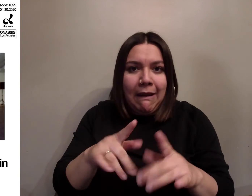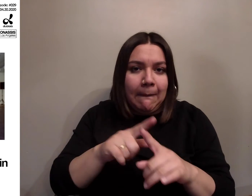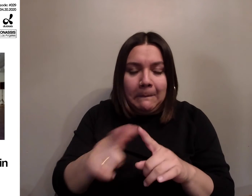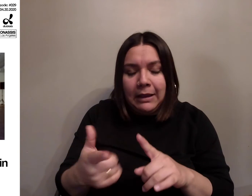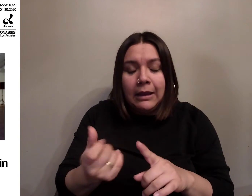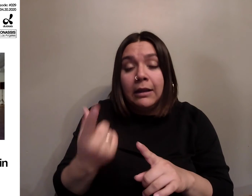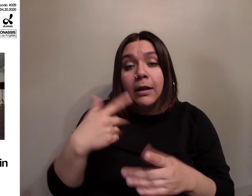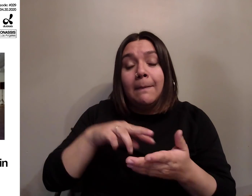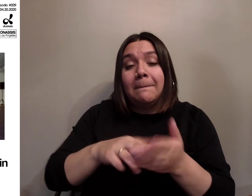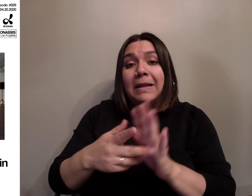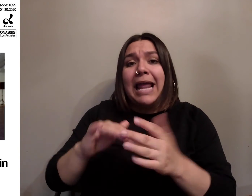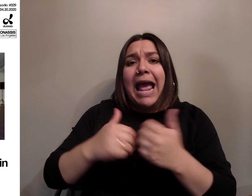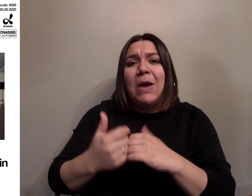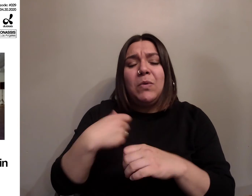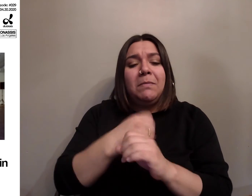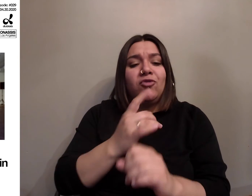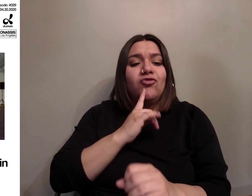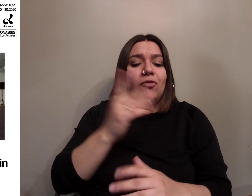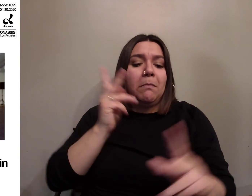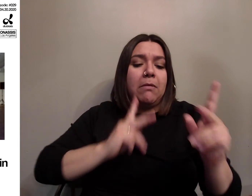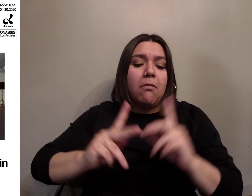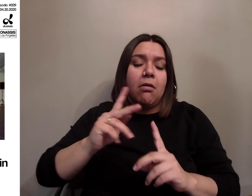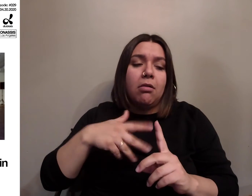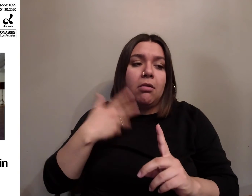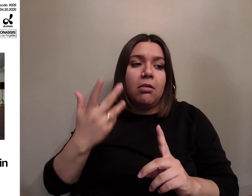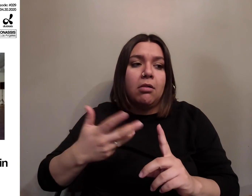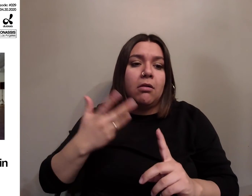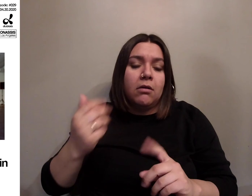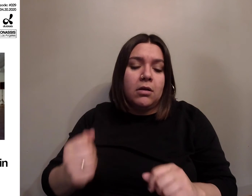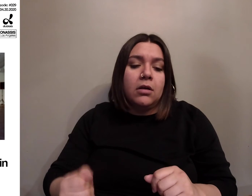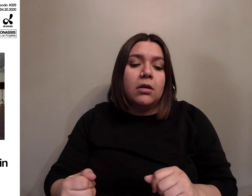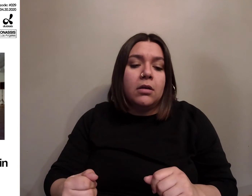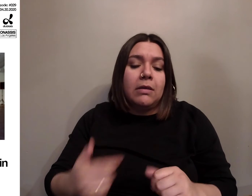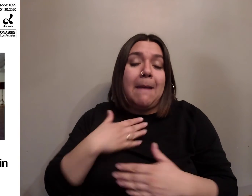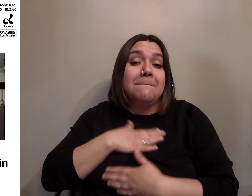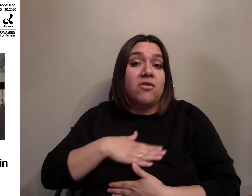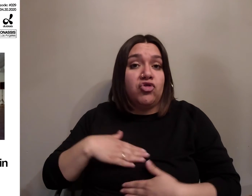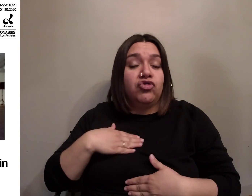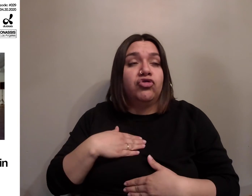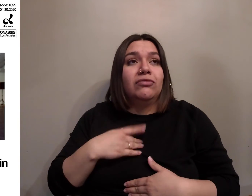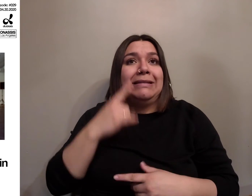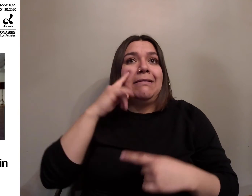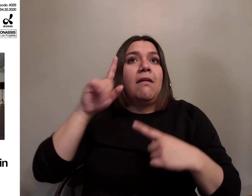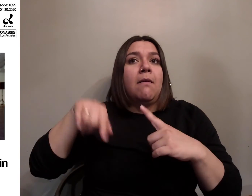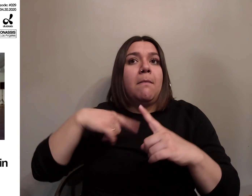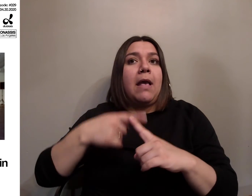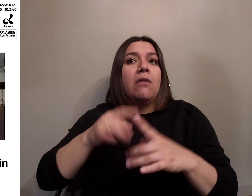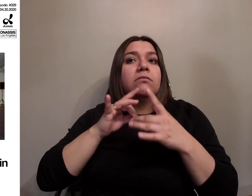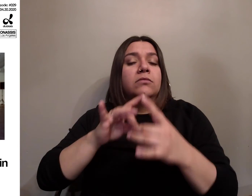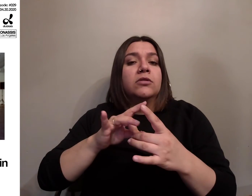can create something that's sustainable. And it's really thinking about